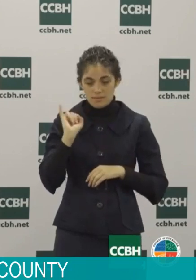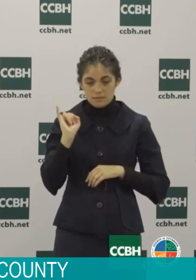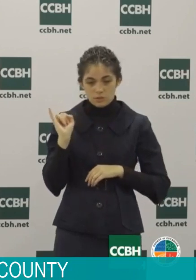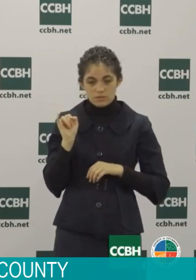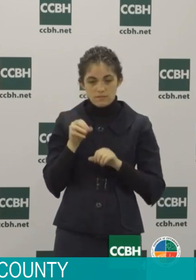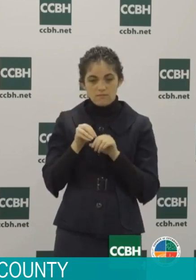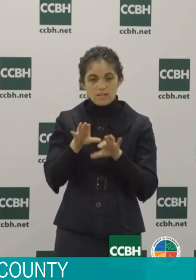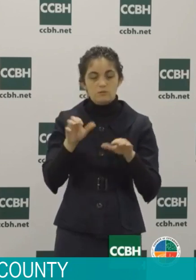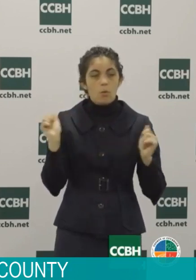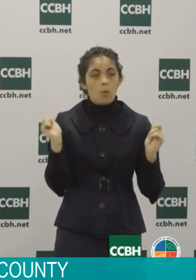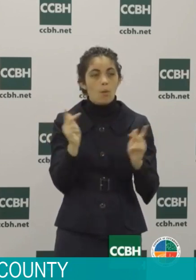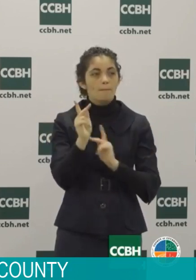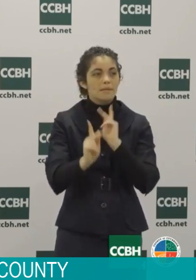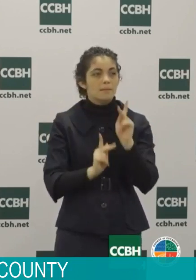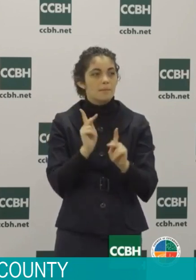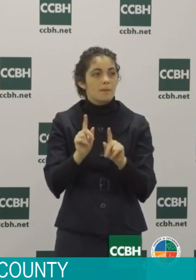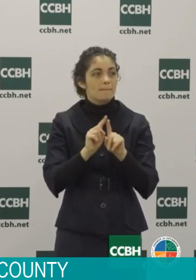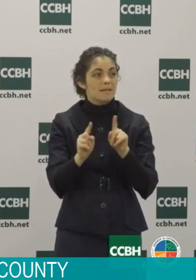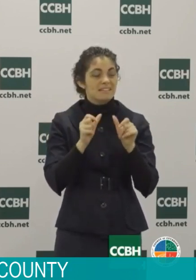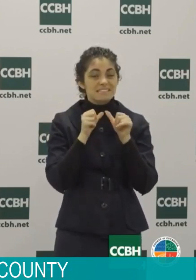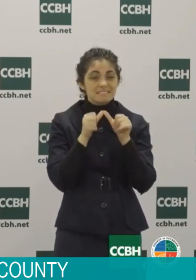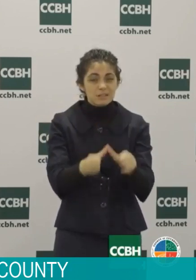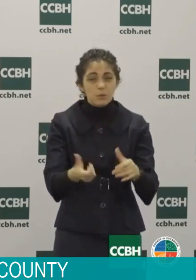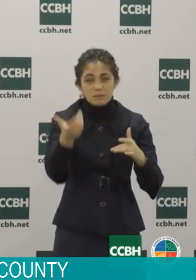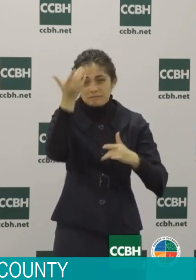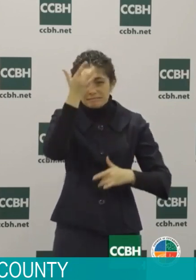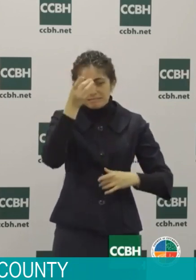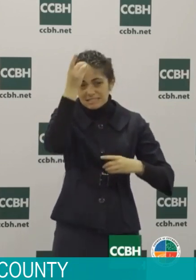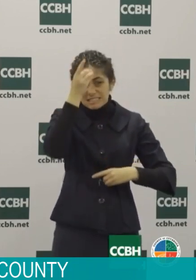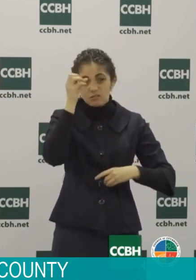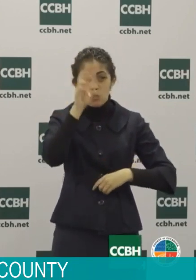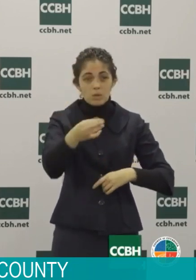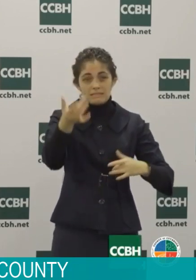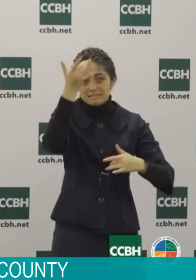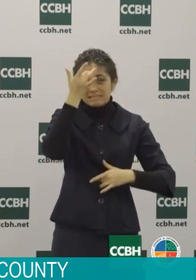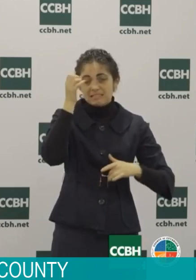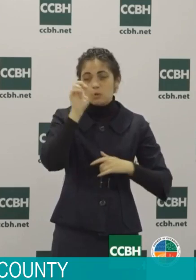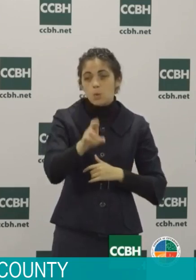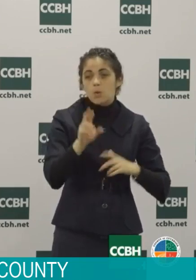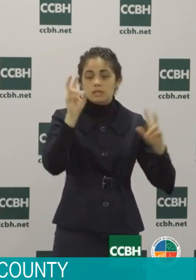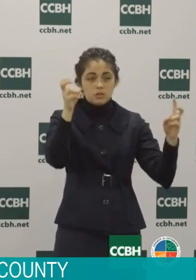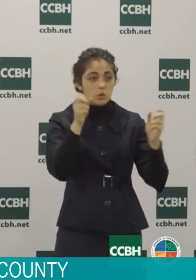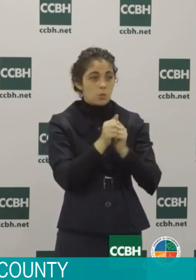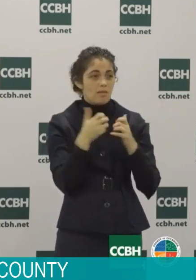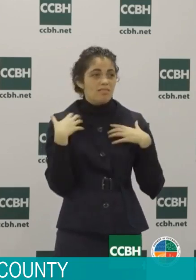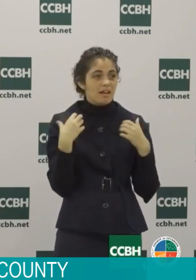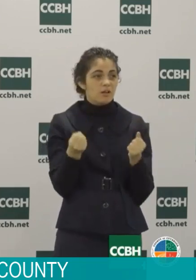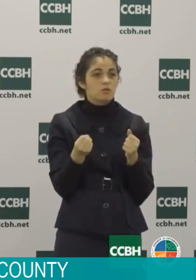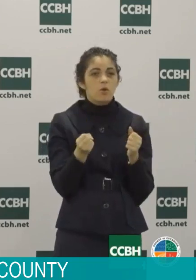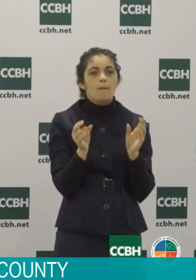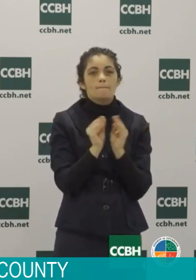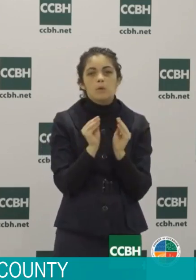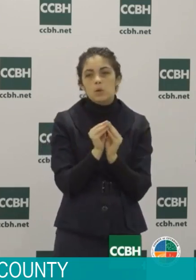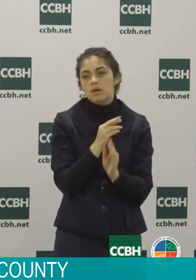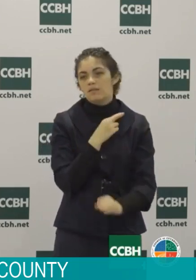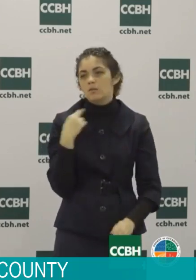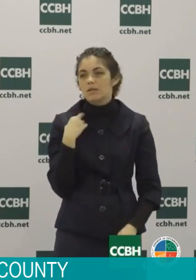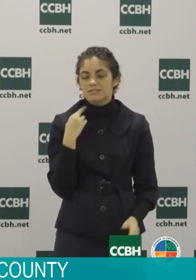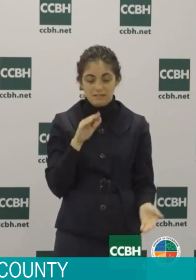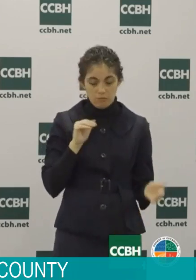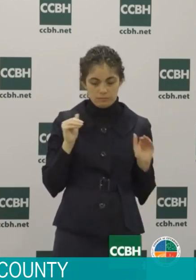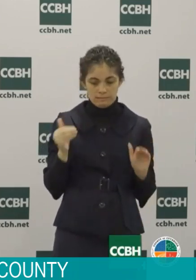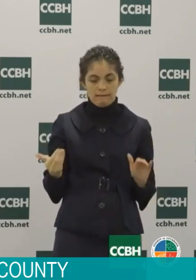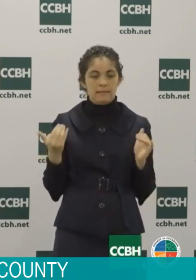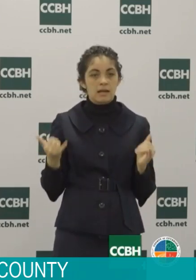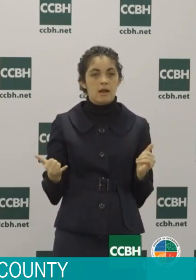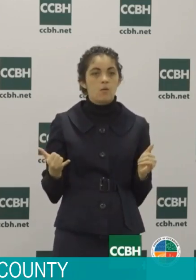everyone, but people who have chronic diseases and people who have issues with their health are at higher risk for dying from this